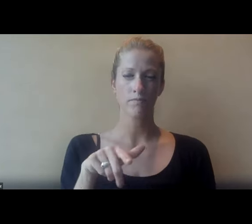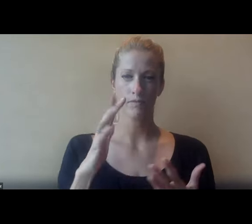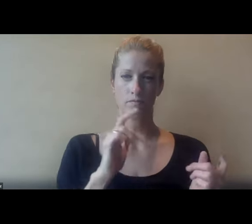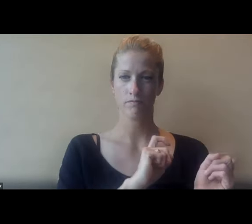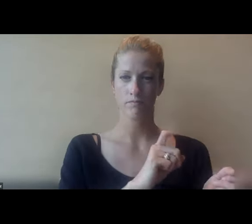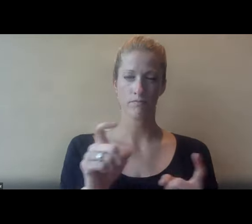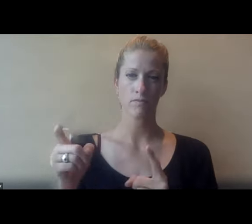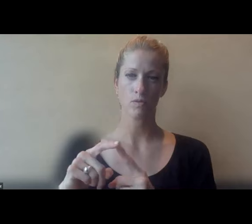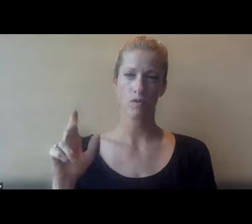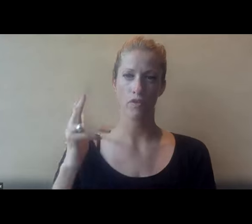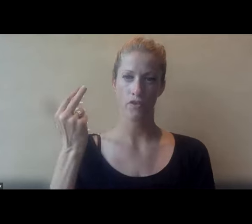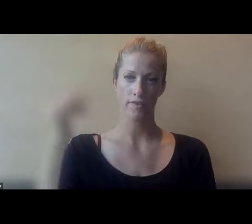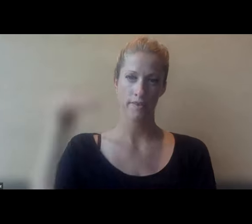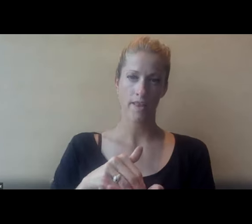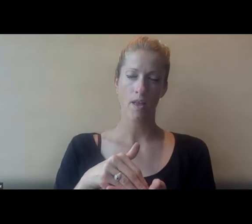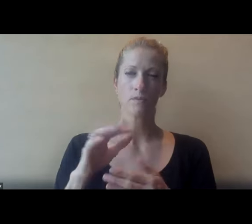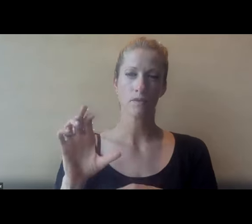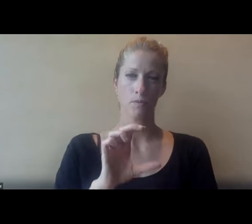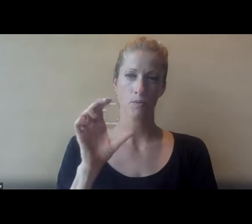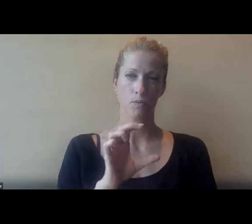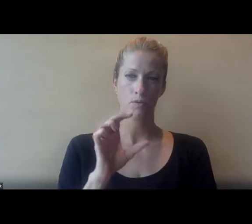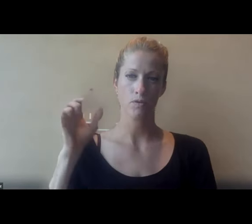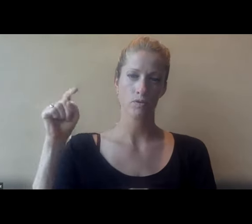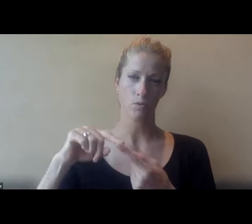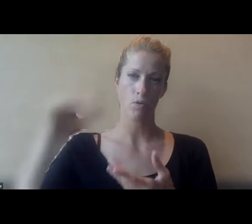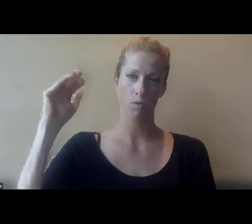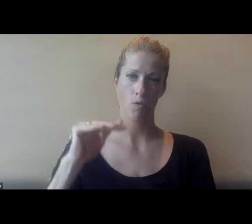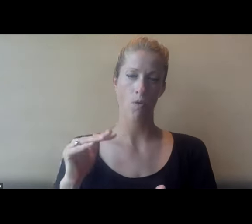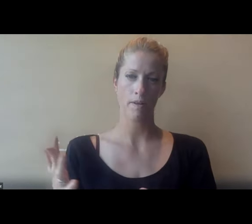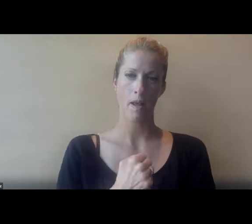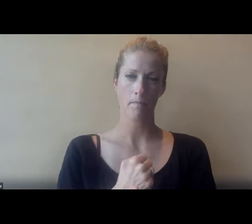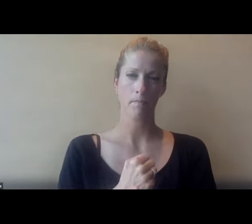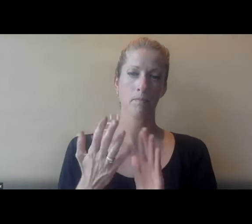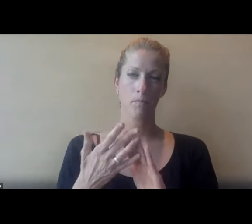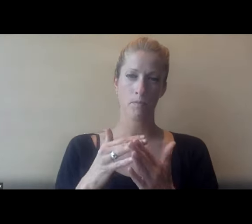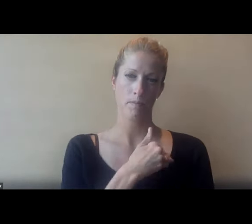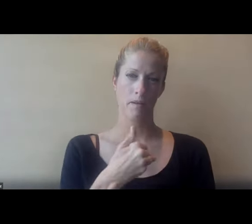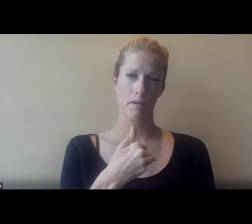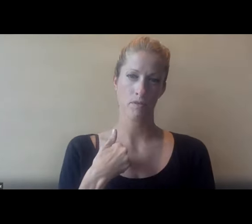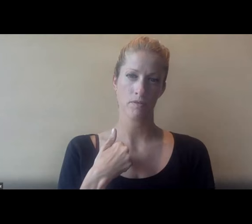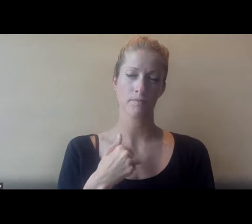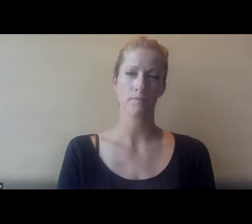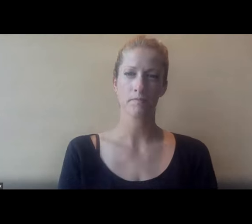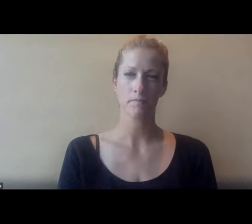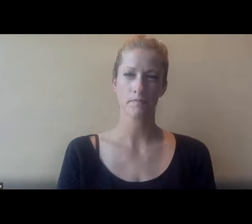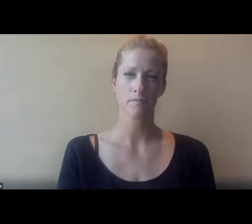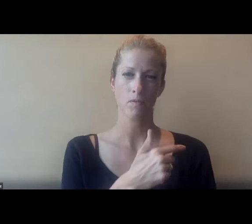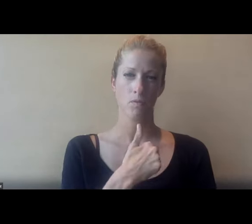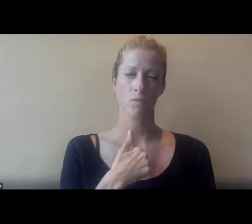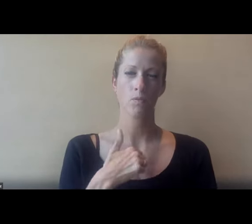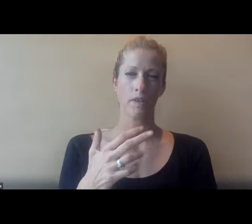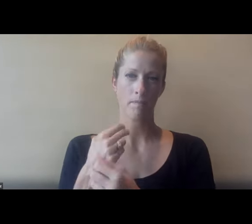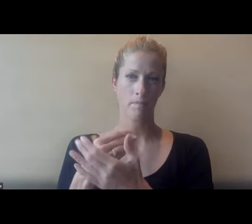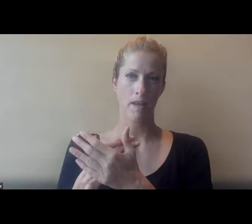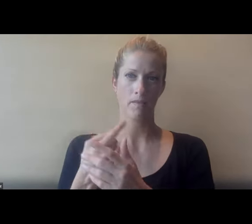over 13,000 computers to low-income community members in Monterey County. We get money for